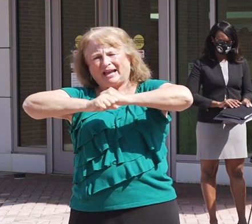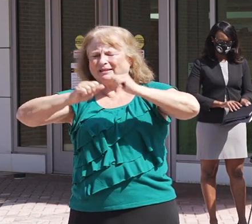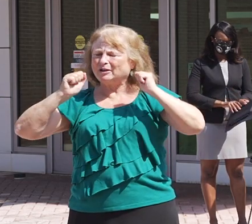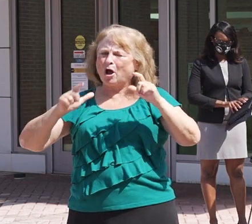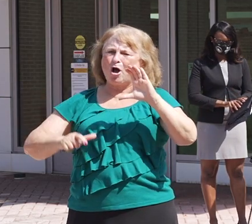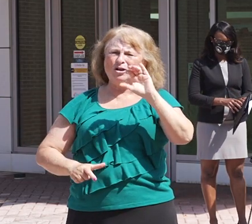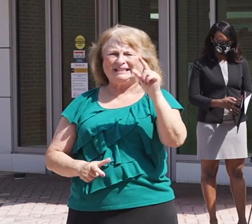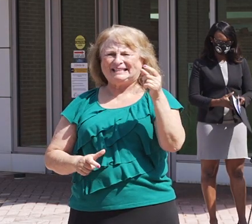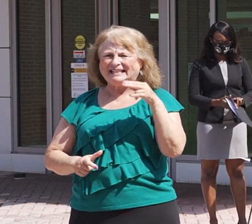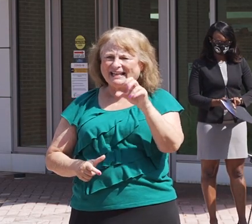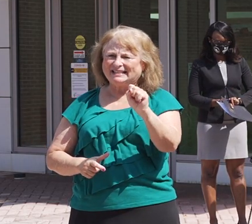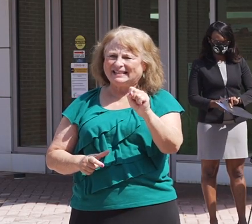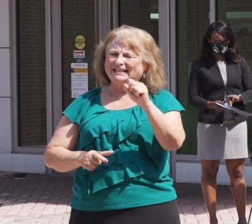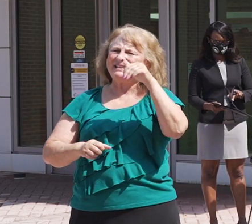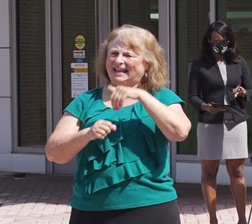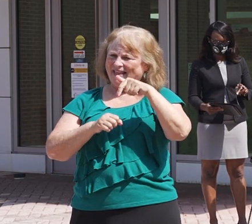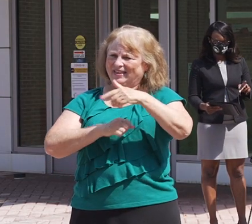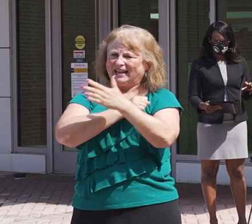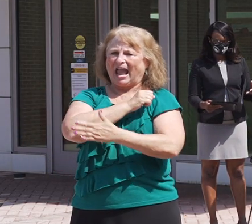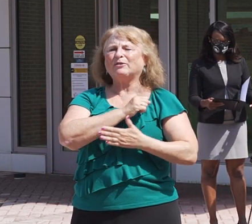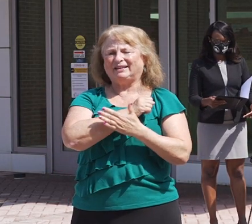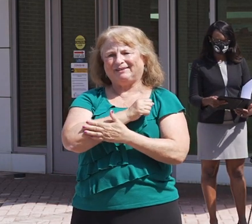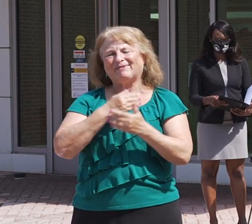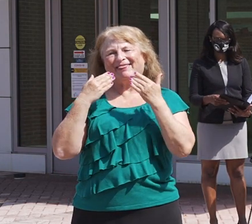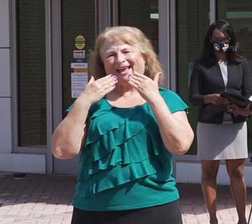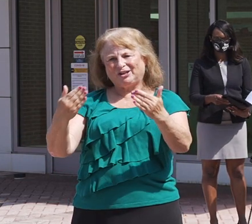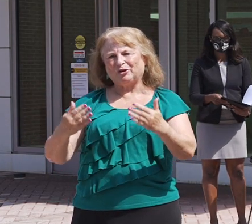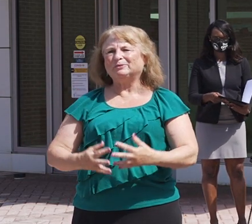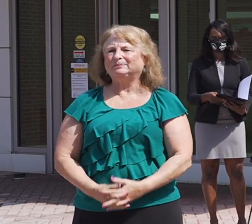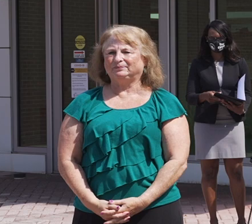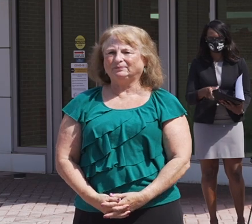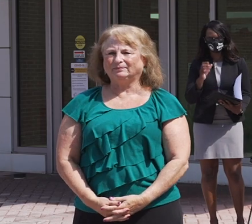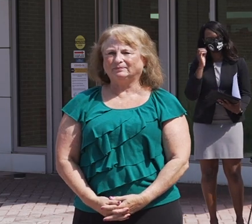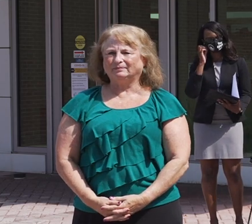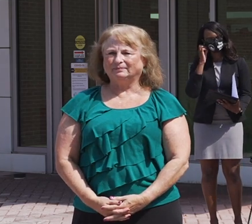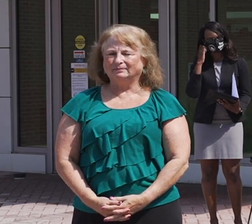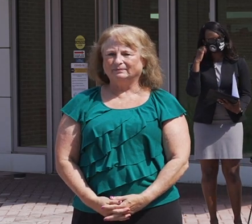all citizens of this county. Thank you.